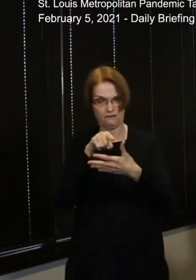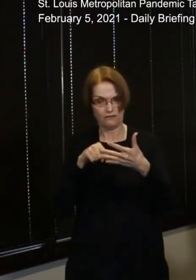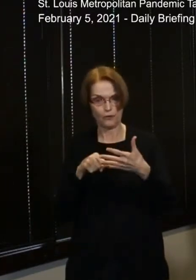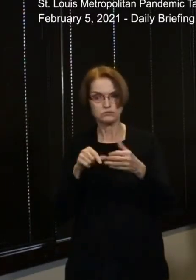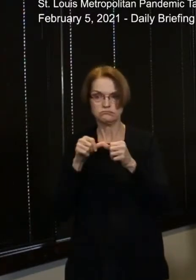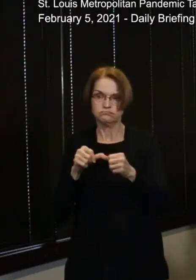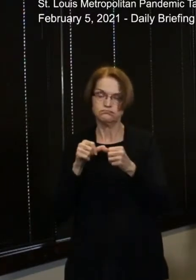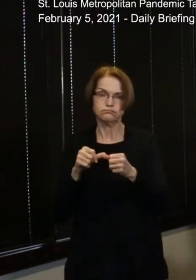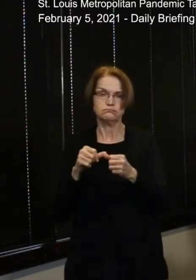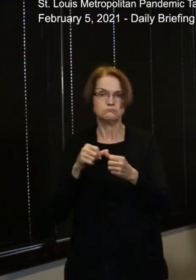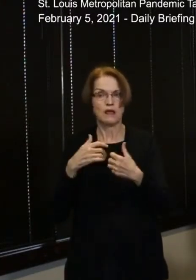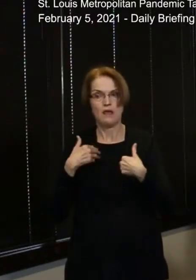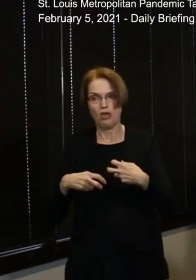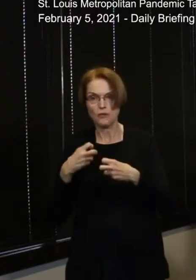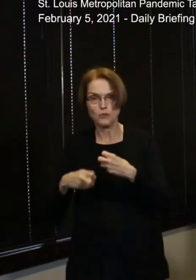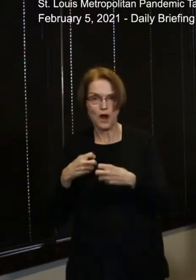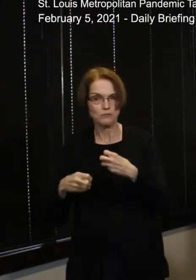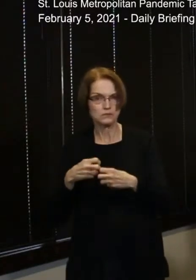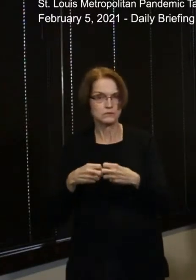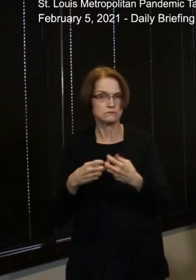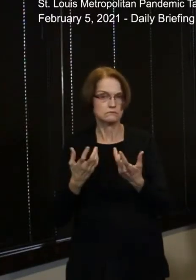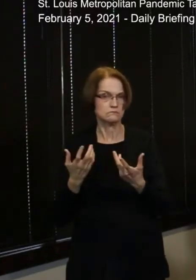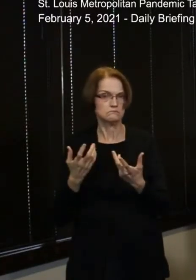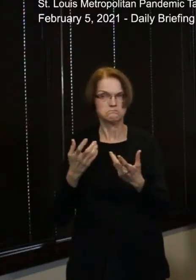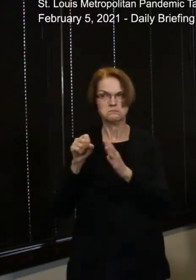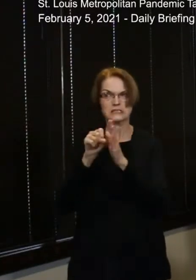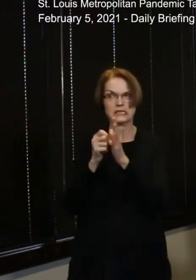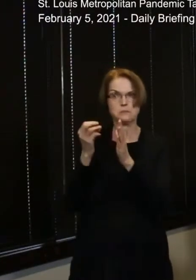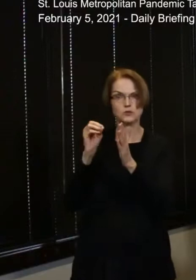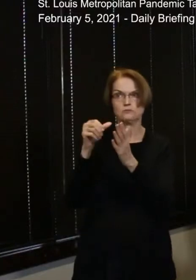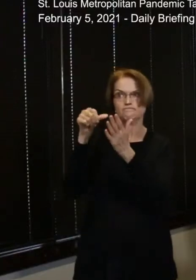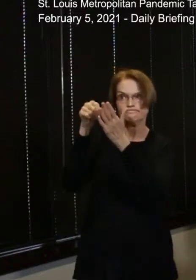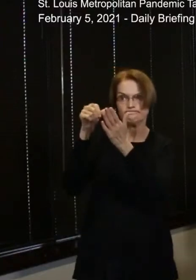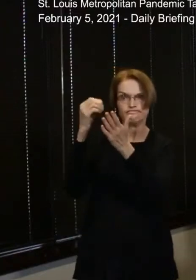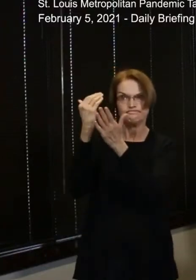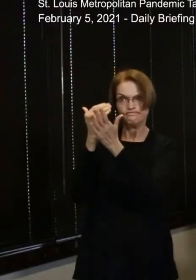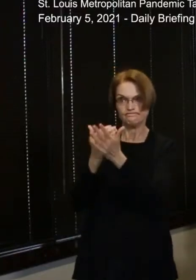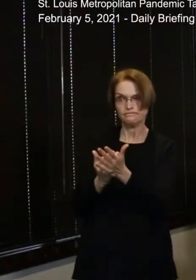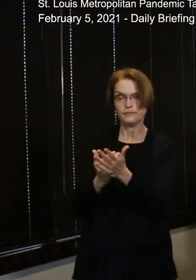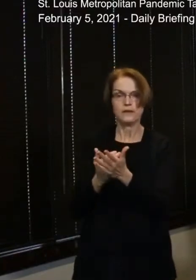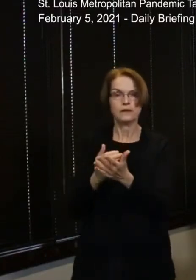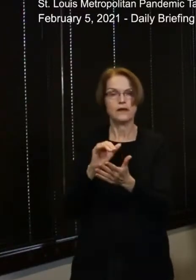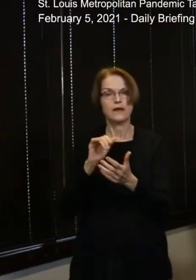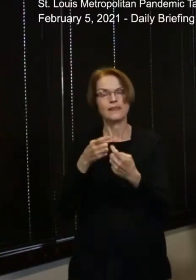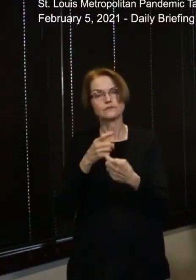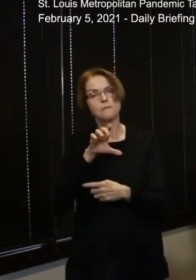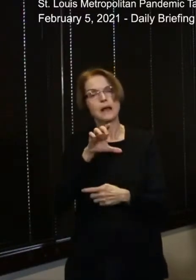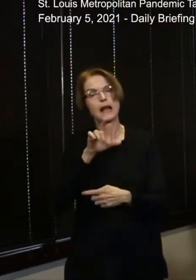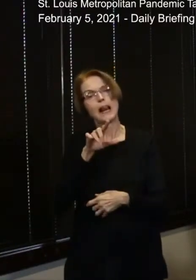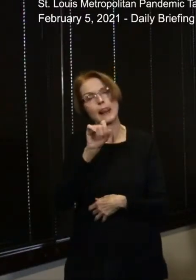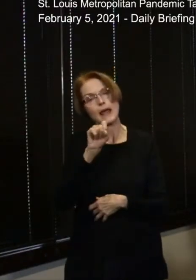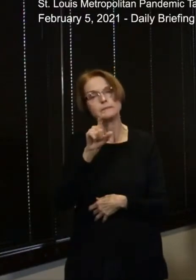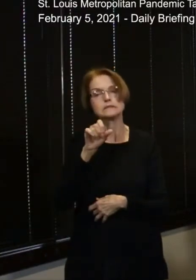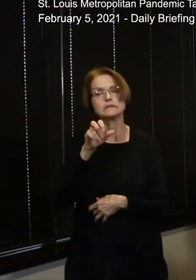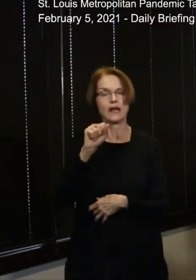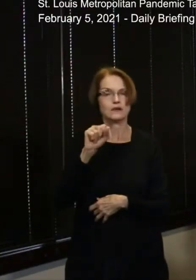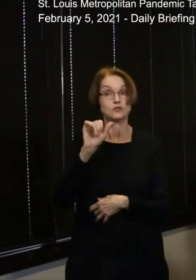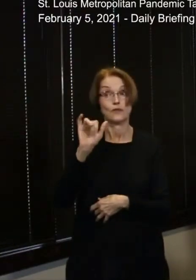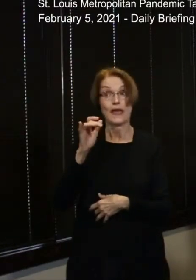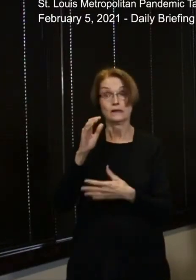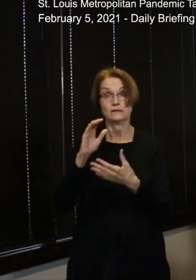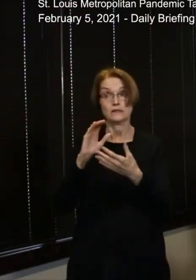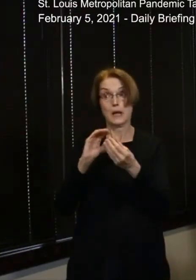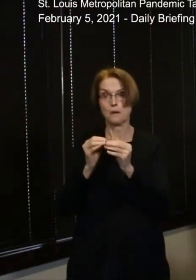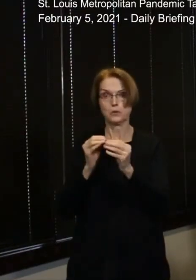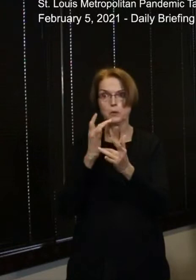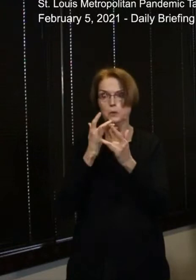chronic conditions that are listed on the state's website. And this is from claims data, and so it's a little bit of a conservative number because